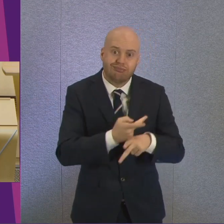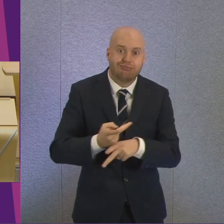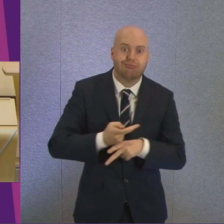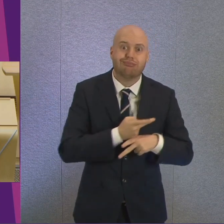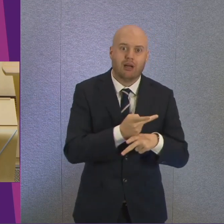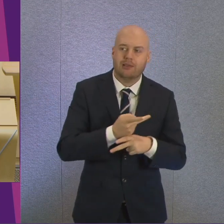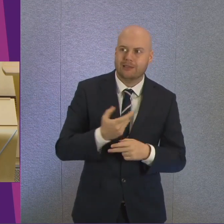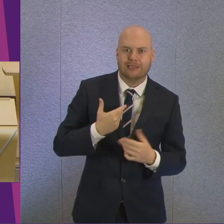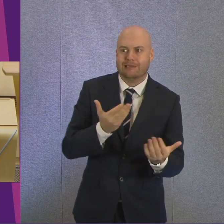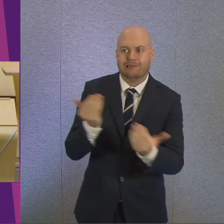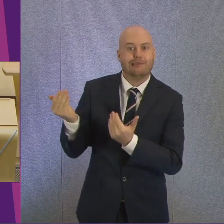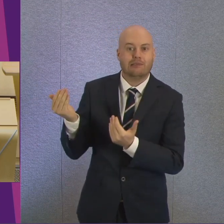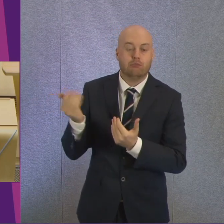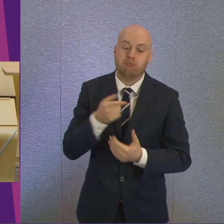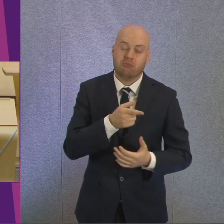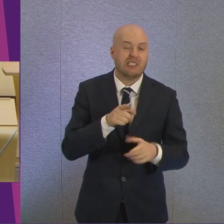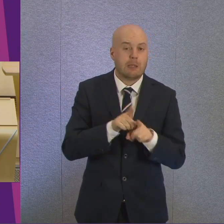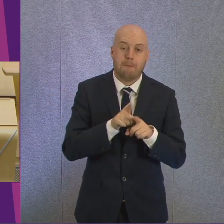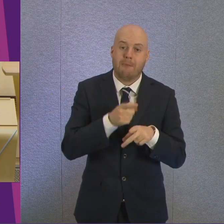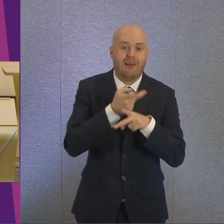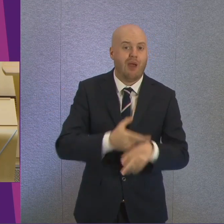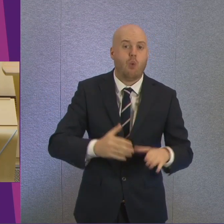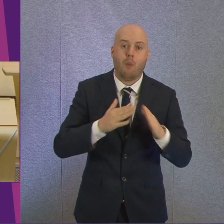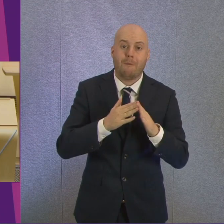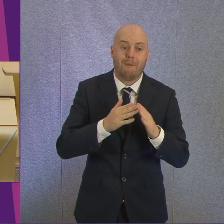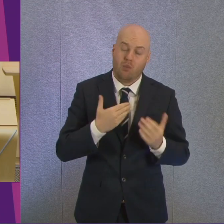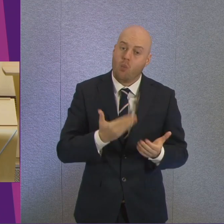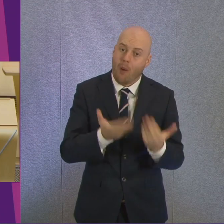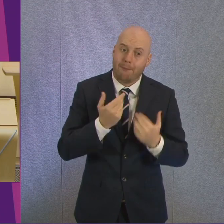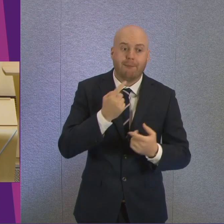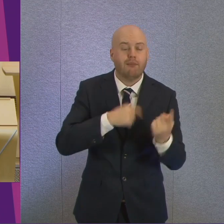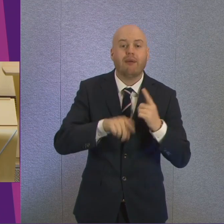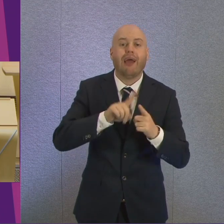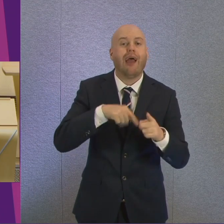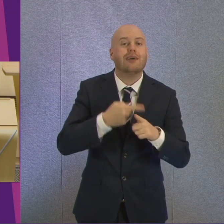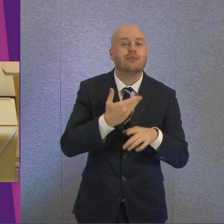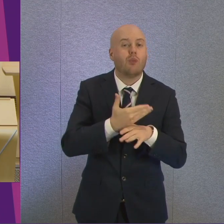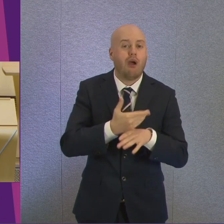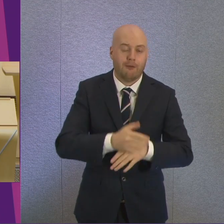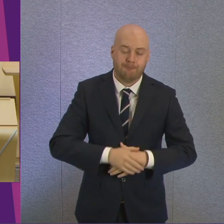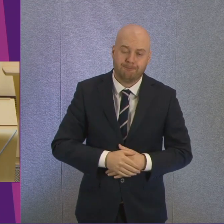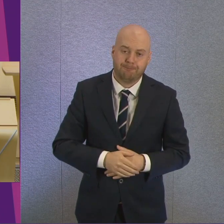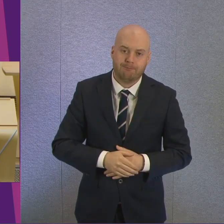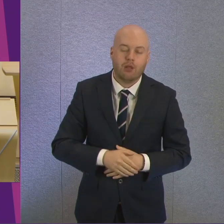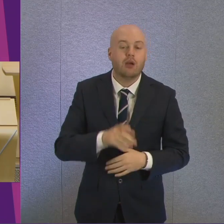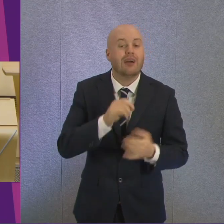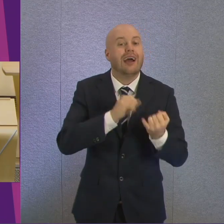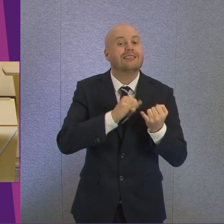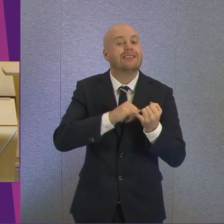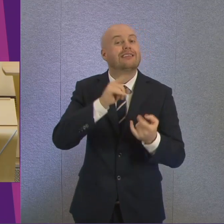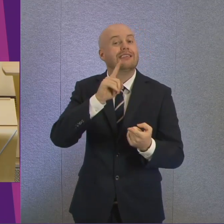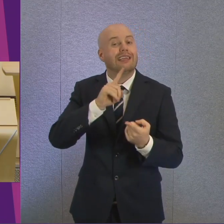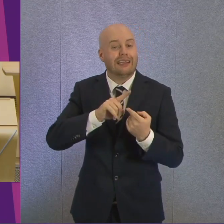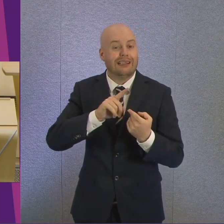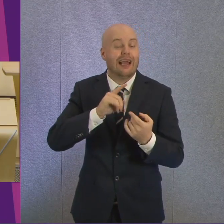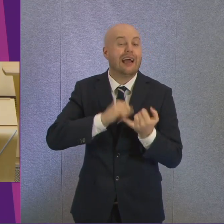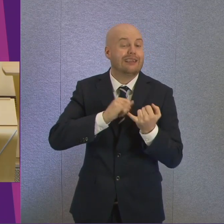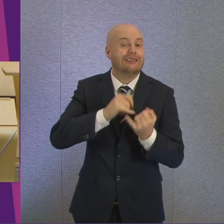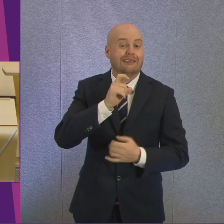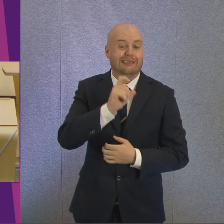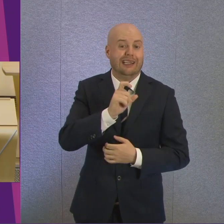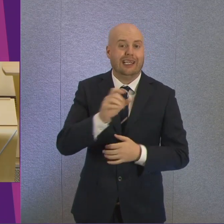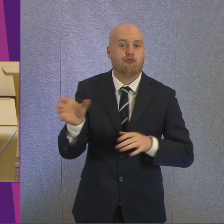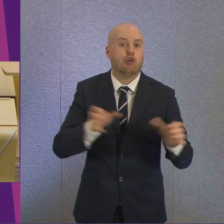these additional staff. Employers have direct access to the SSSC recruitment portal, enabling quick and